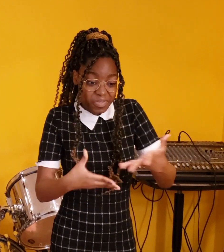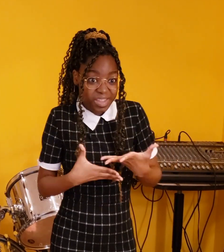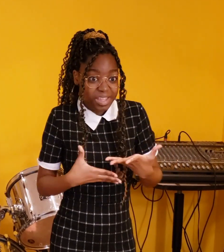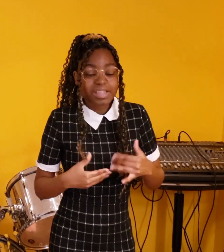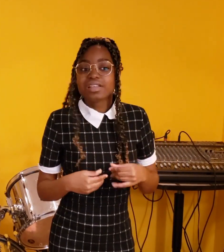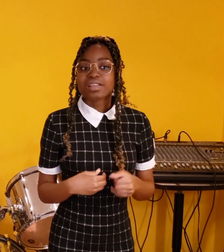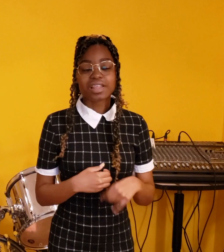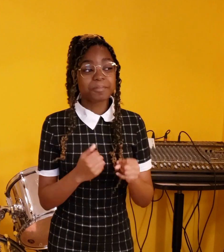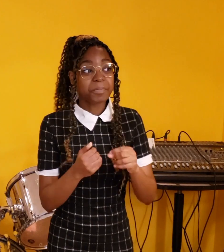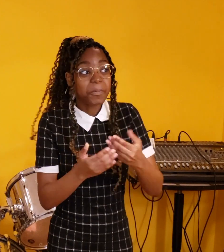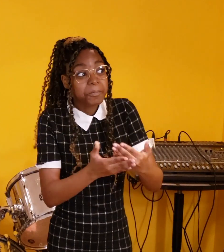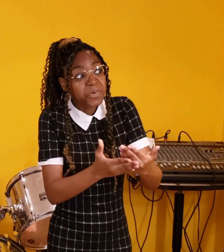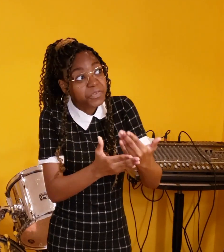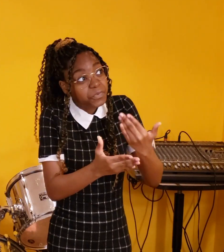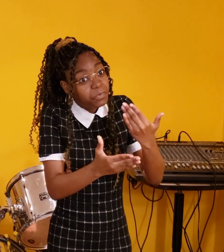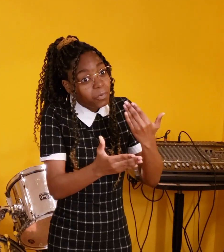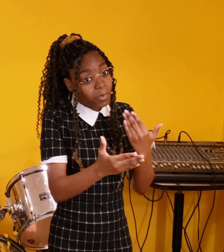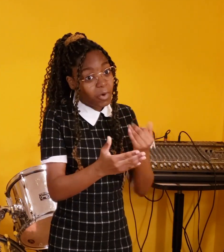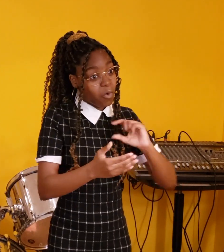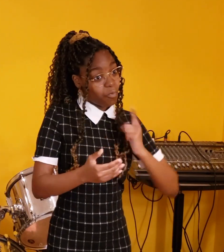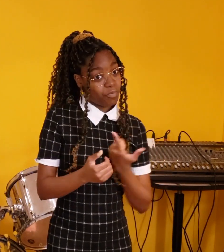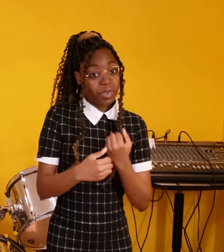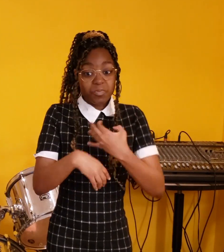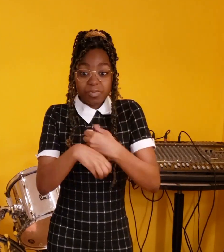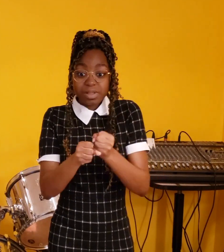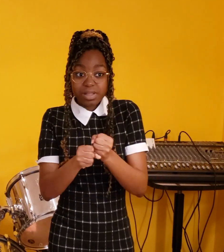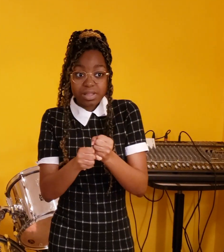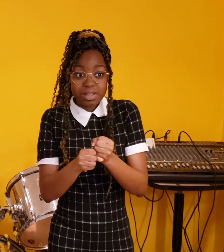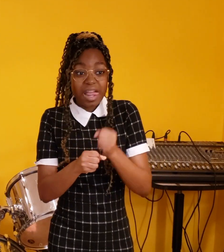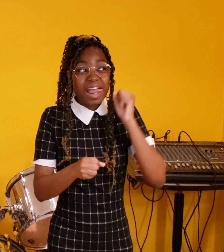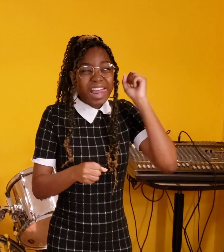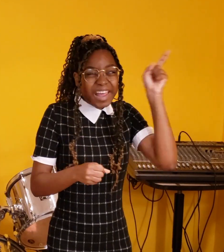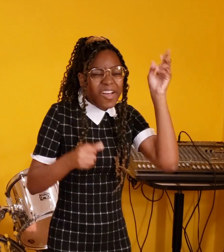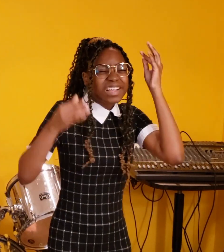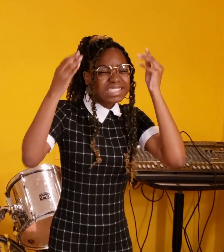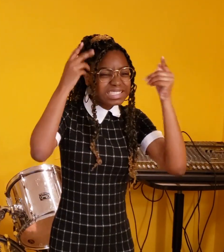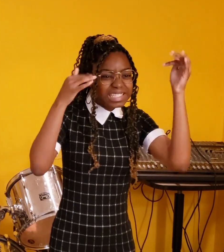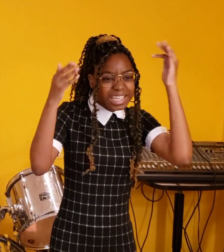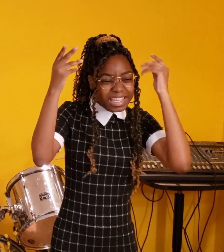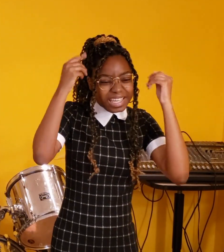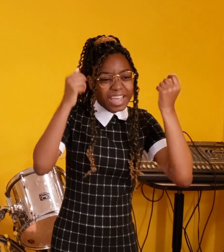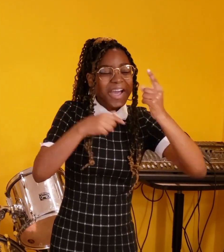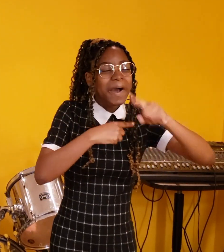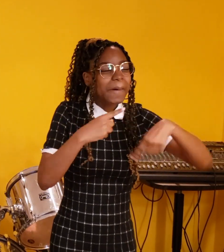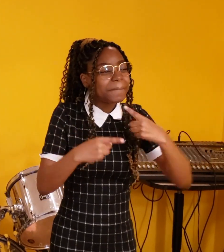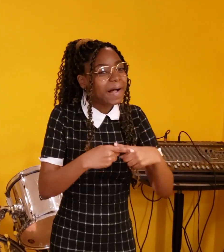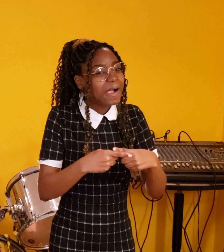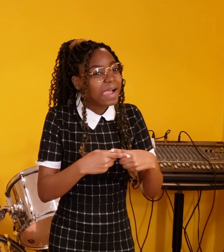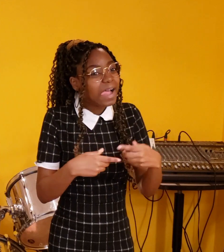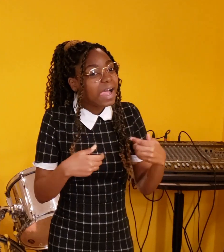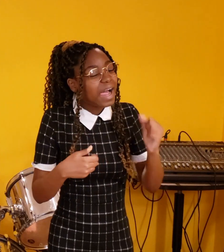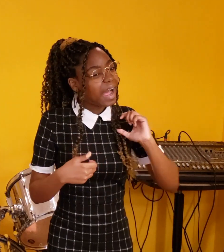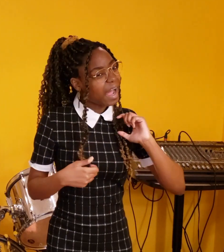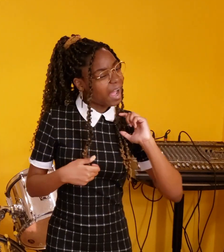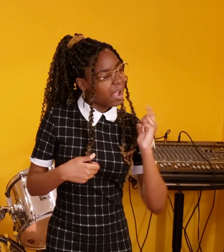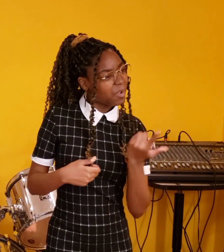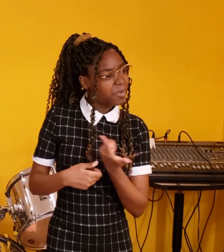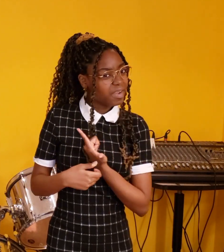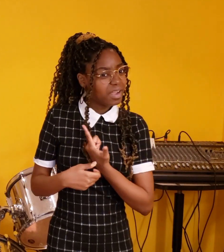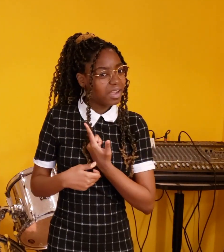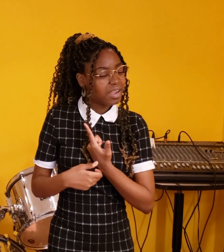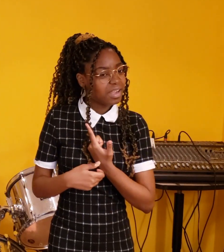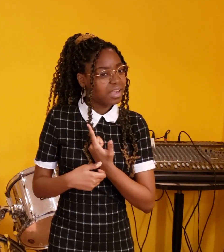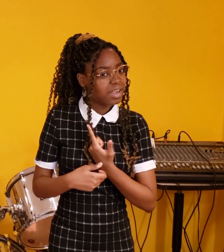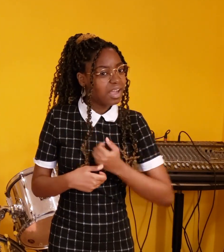back then. He was thinking of all those that will be His, even before He created all of us,